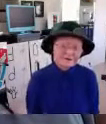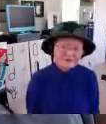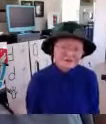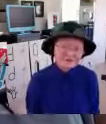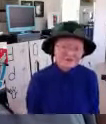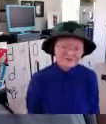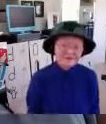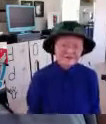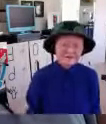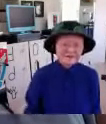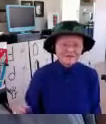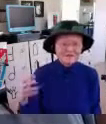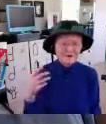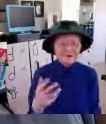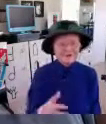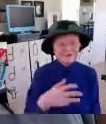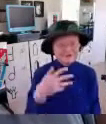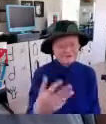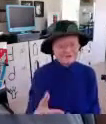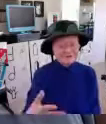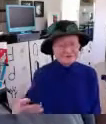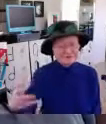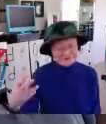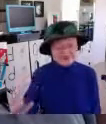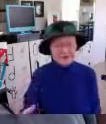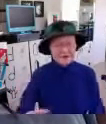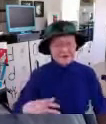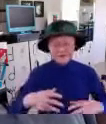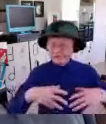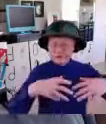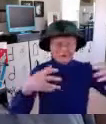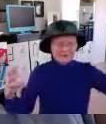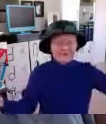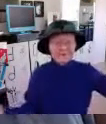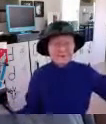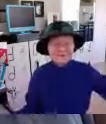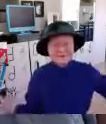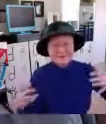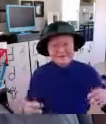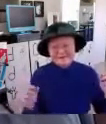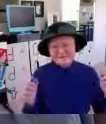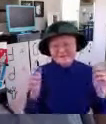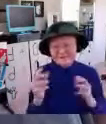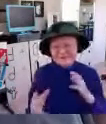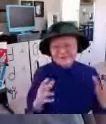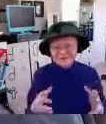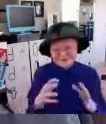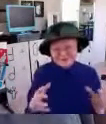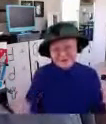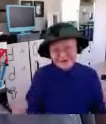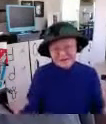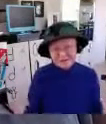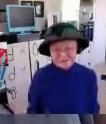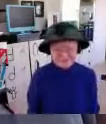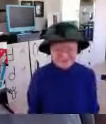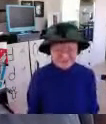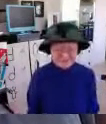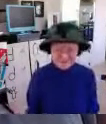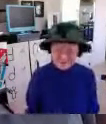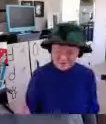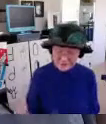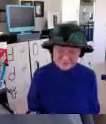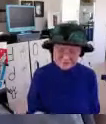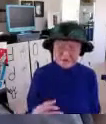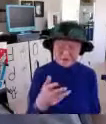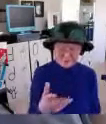linguistics. They can still go in and see a video of the sign from all these countries, and they can learn the different signs from those countries, but also